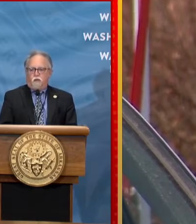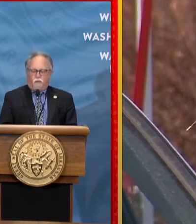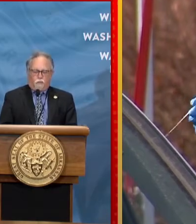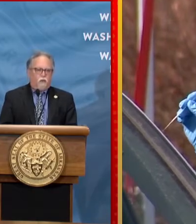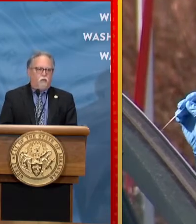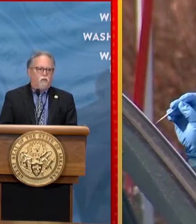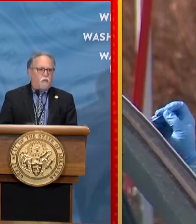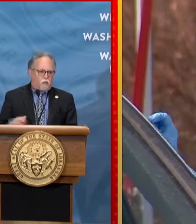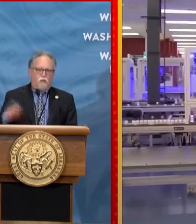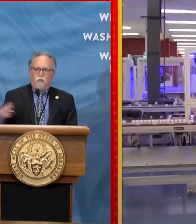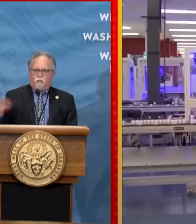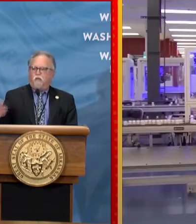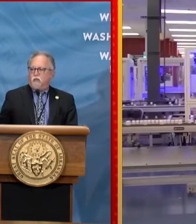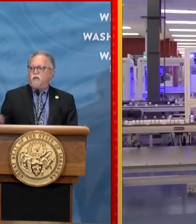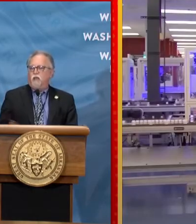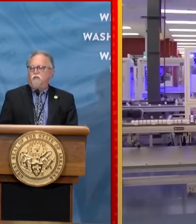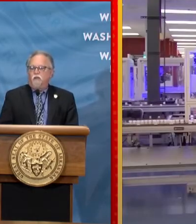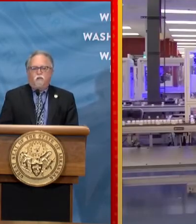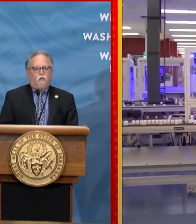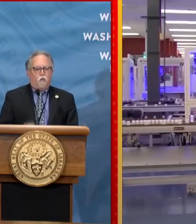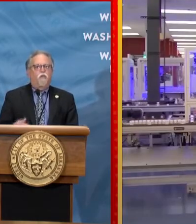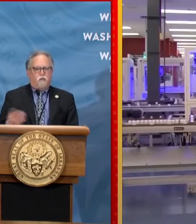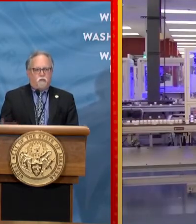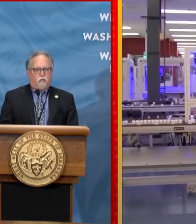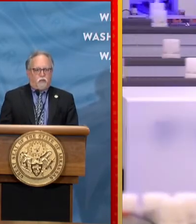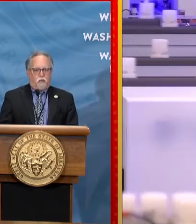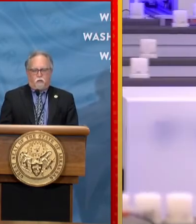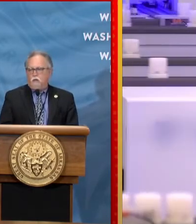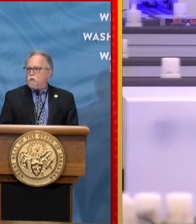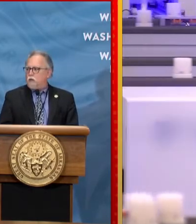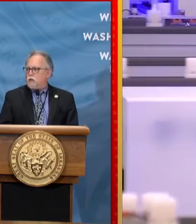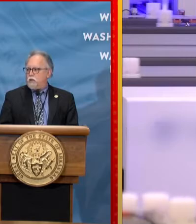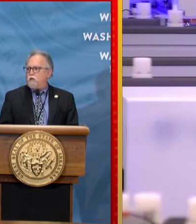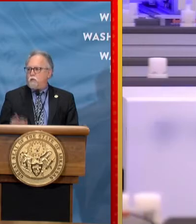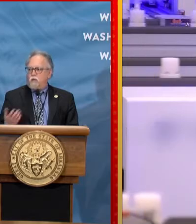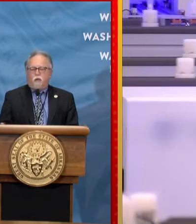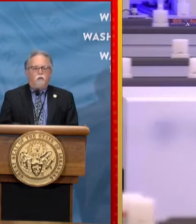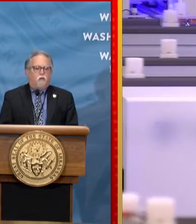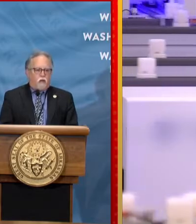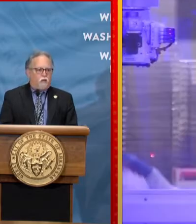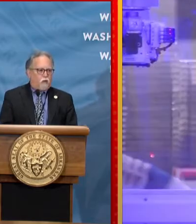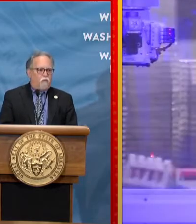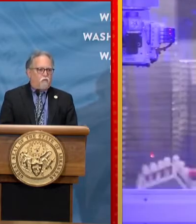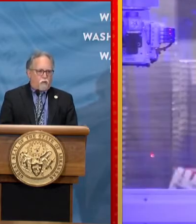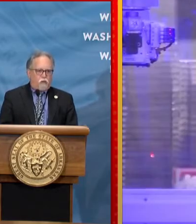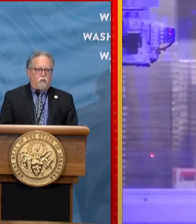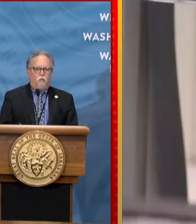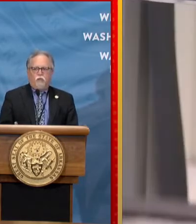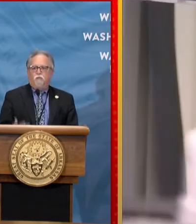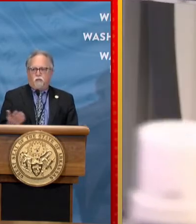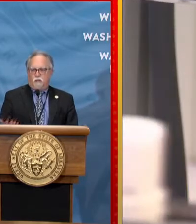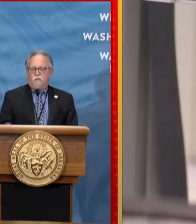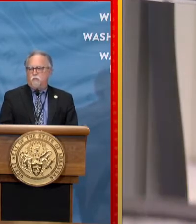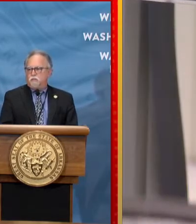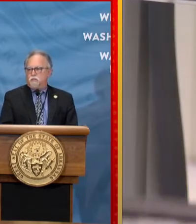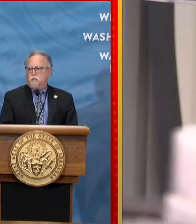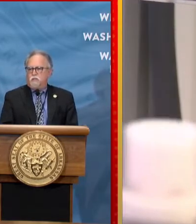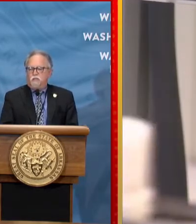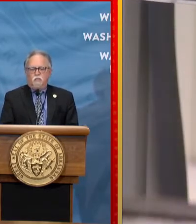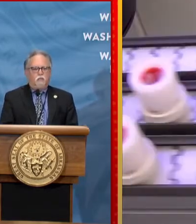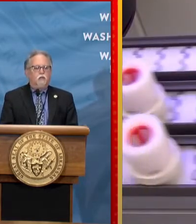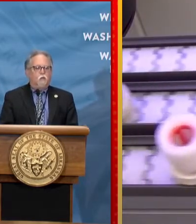increasing every doubling time every 10 days, so they will eventually get here. Right now, we haven't found any. We keep sending specimens